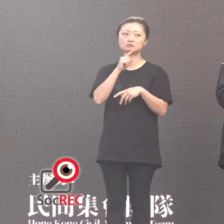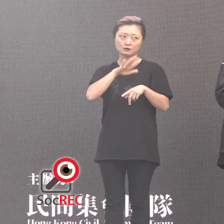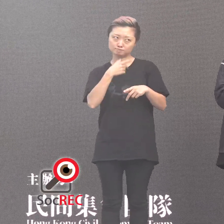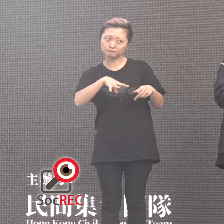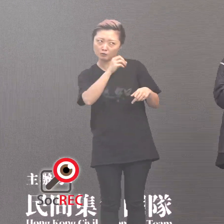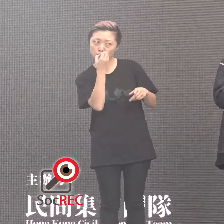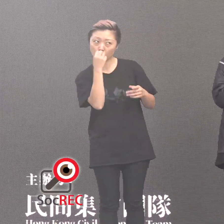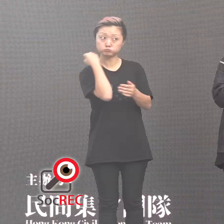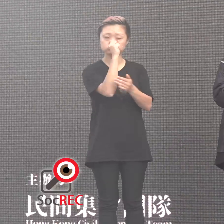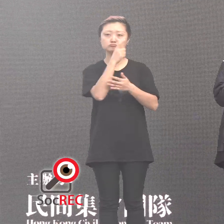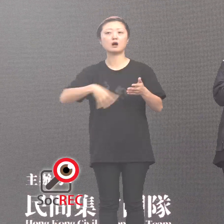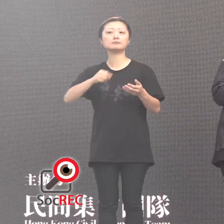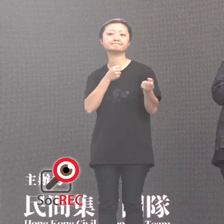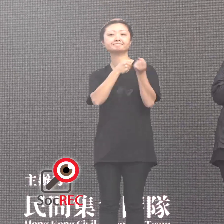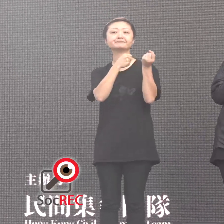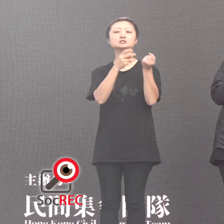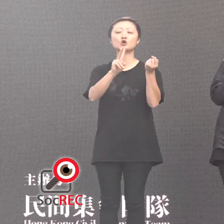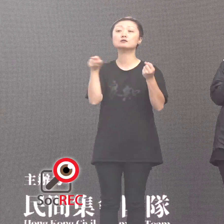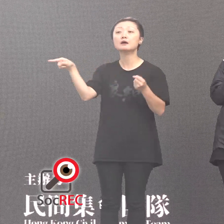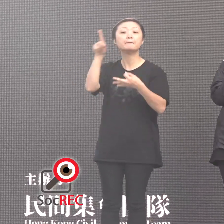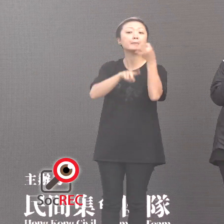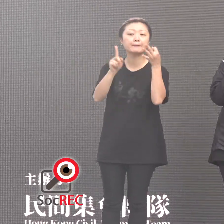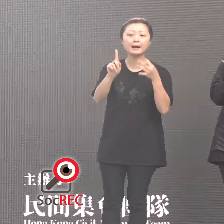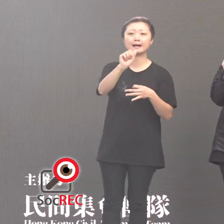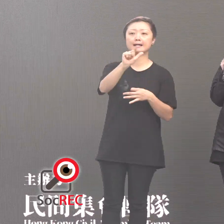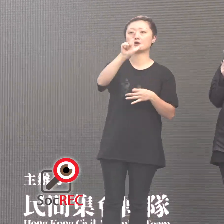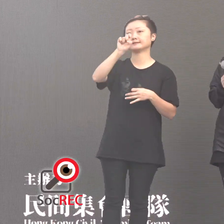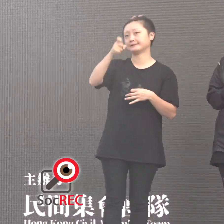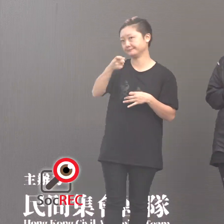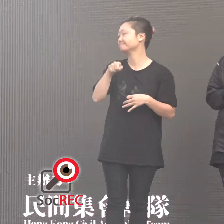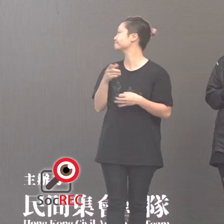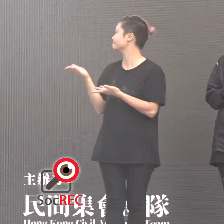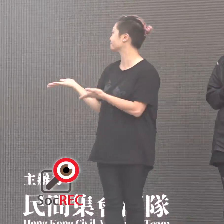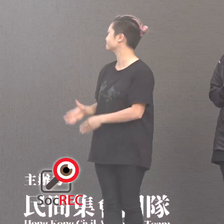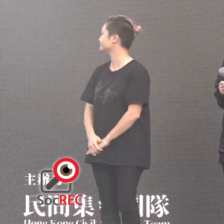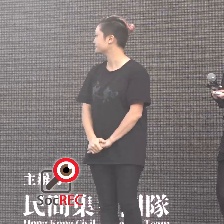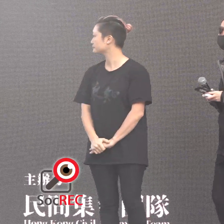the Hong Kong protests. A round of applause to Alex, please.